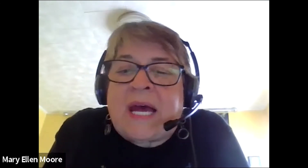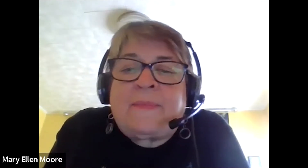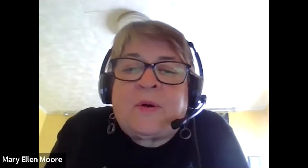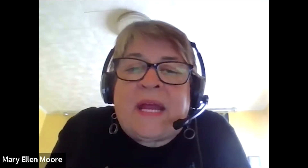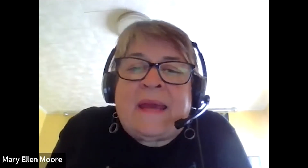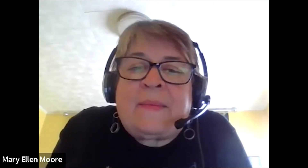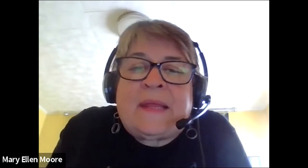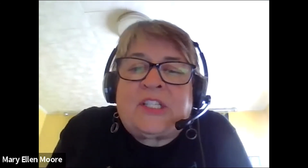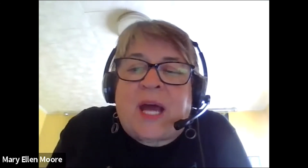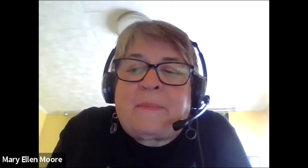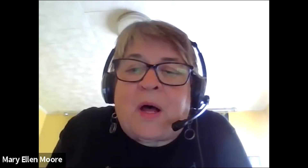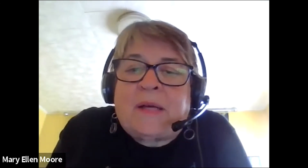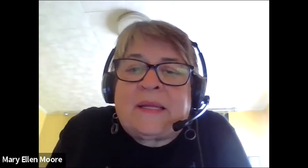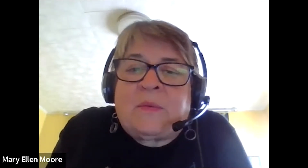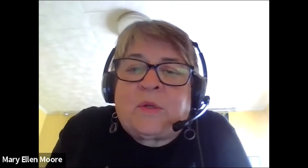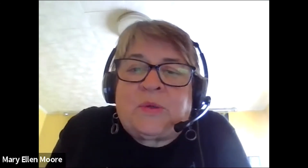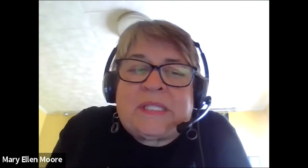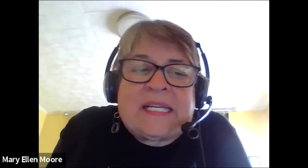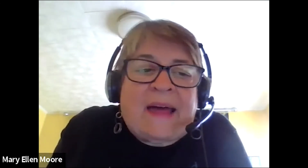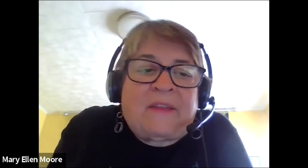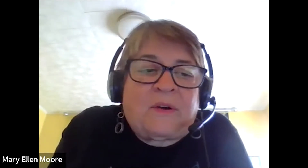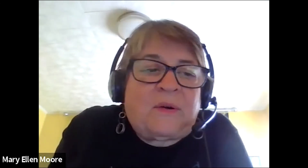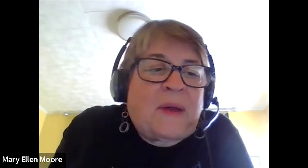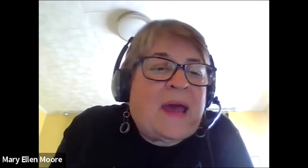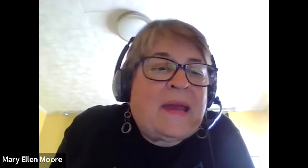her name in the chat box and we'll do it together, okay?